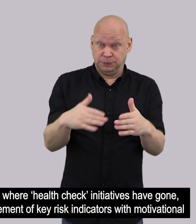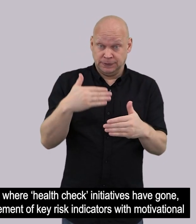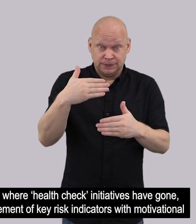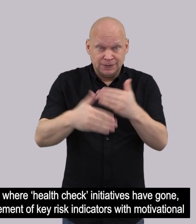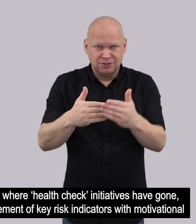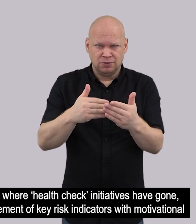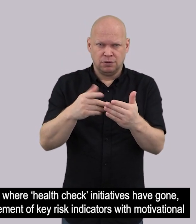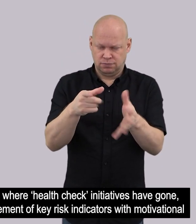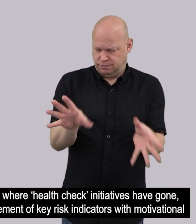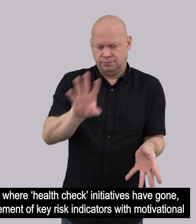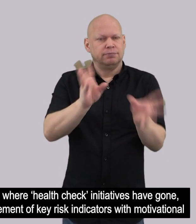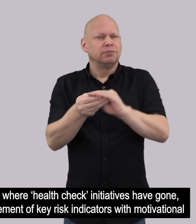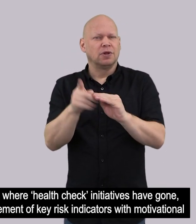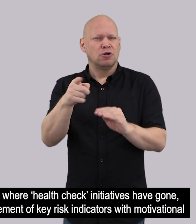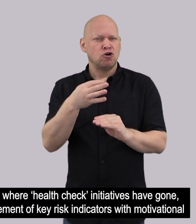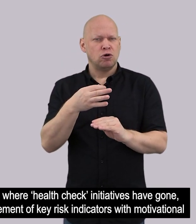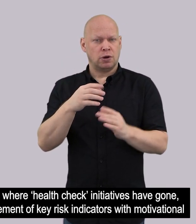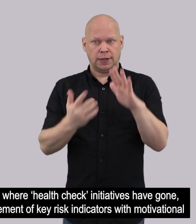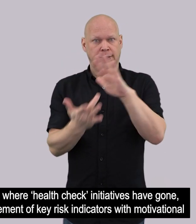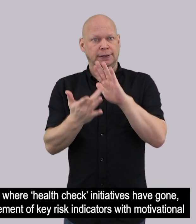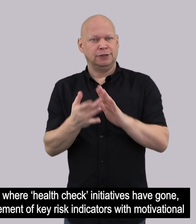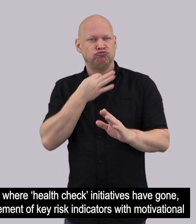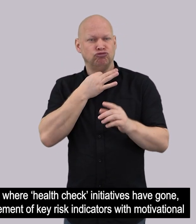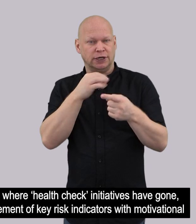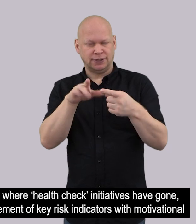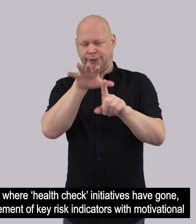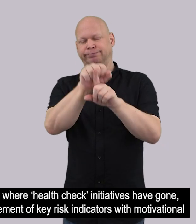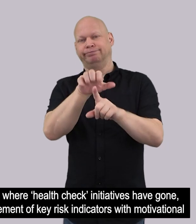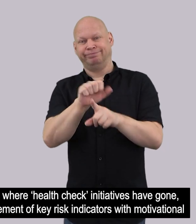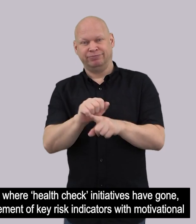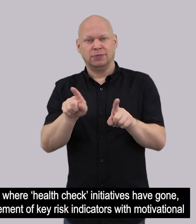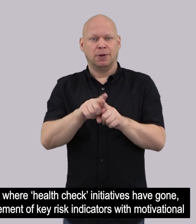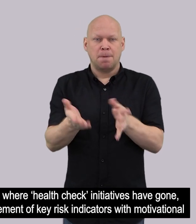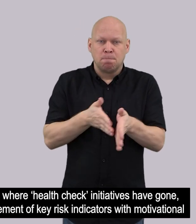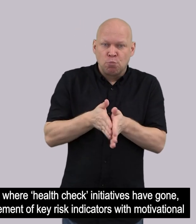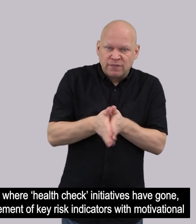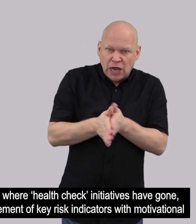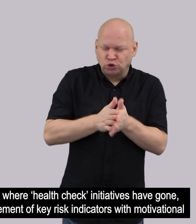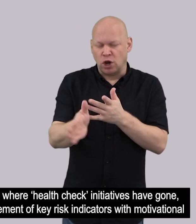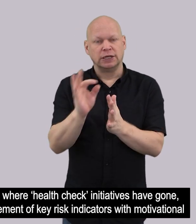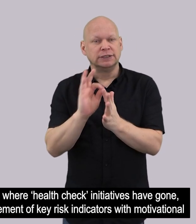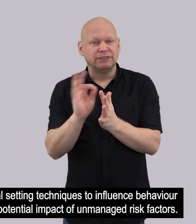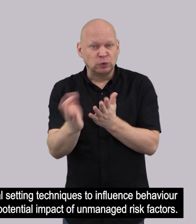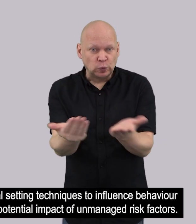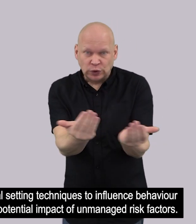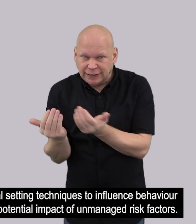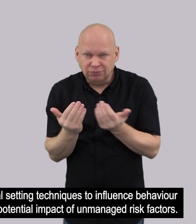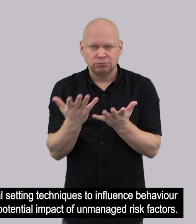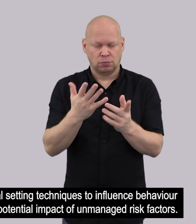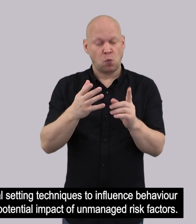It can go further than where health check initiatives have gone by combining measurement of key risk indicators with motivational interviewing and goal-setting